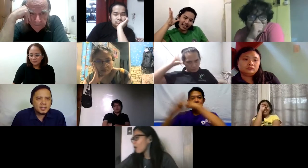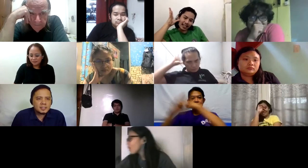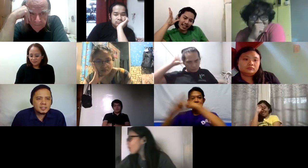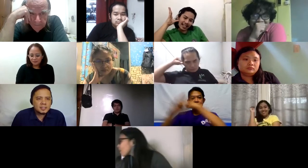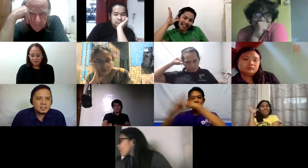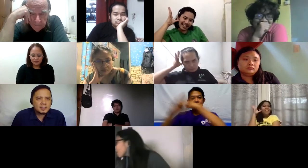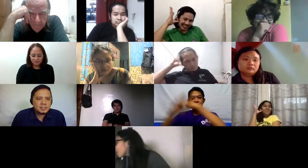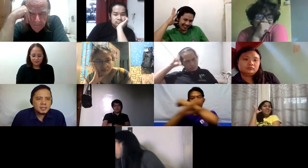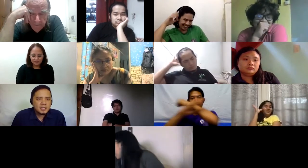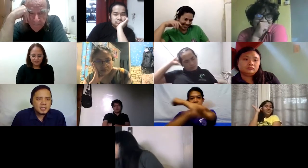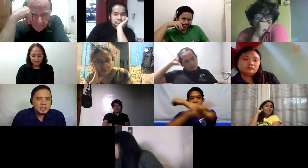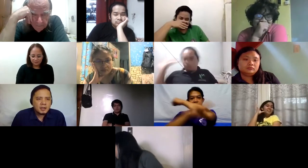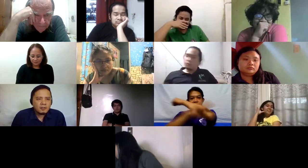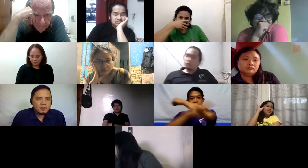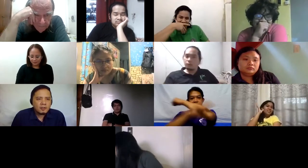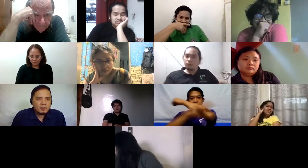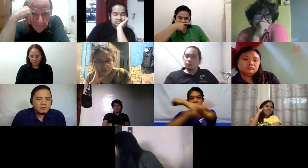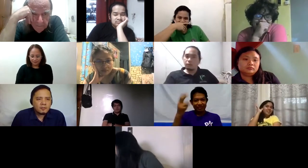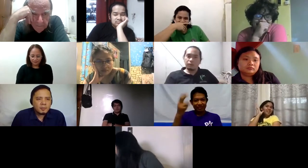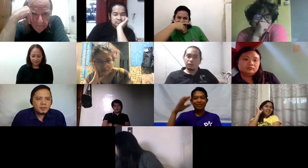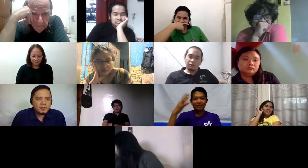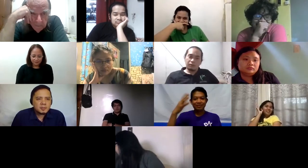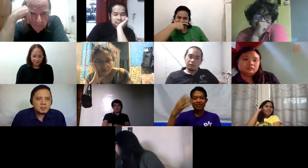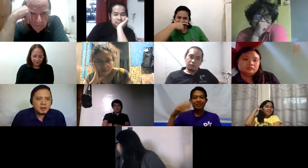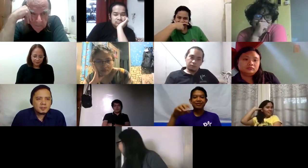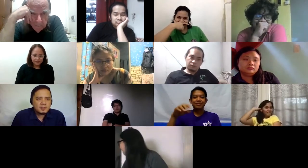variances from the various provinces.